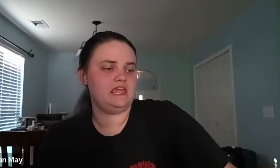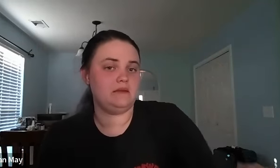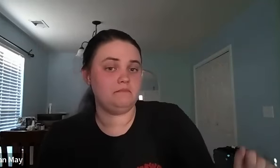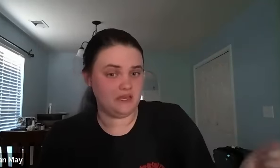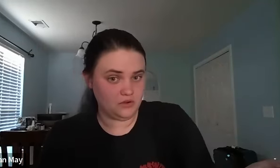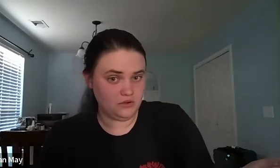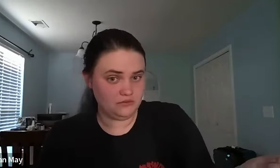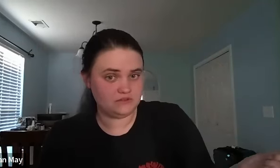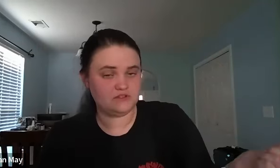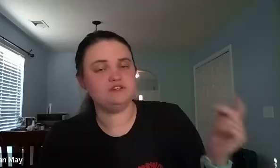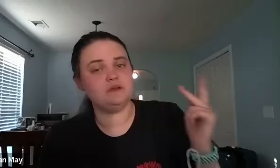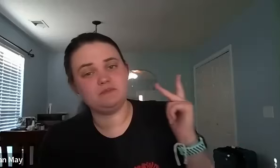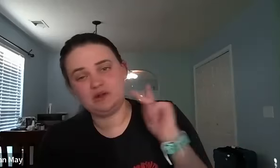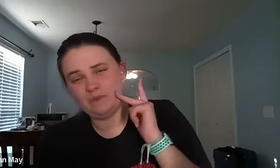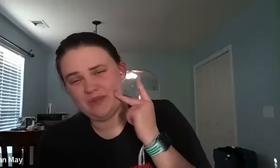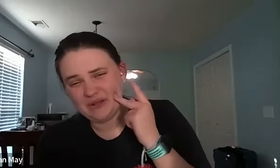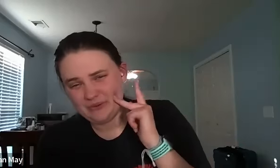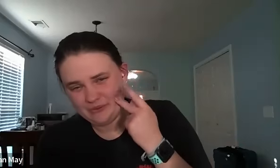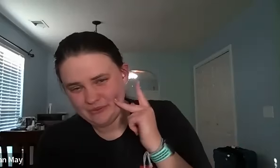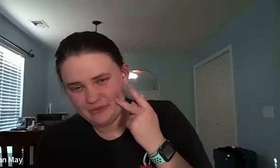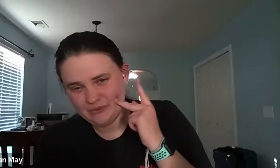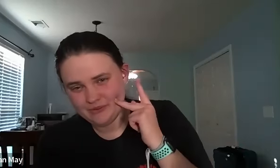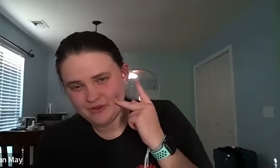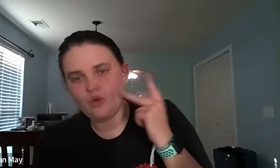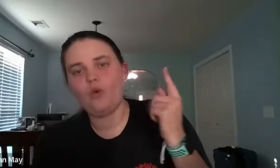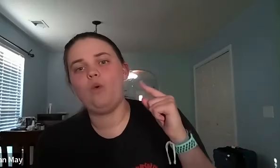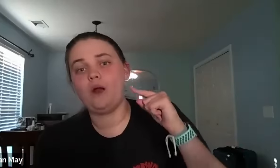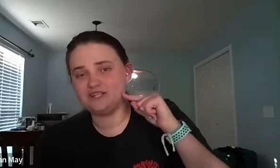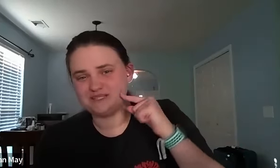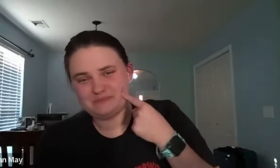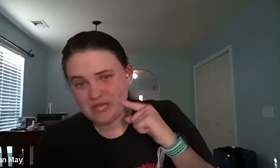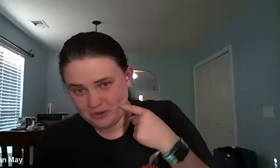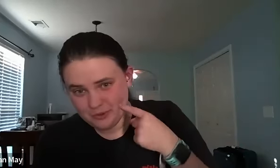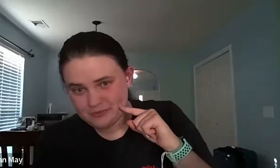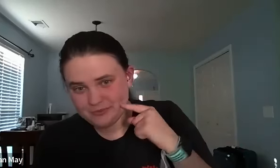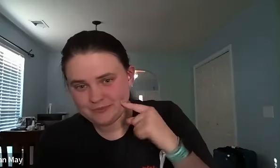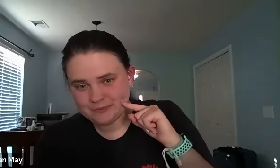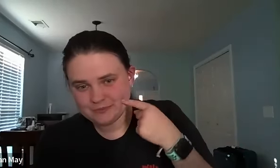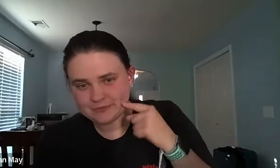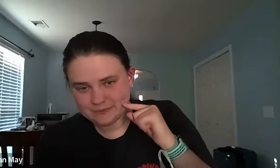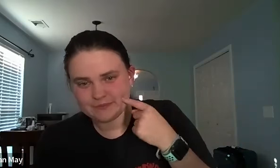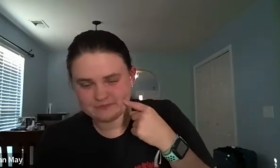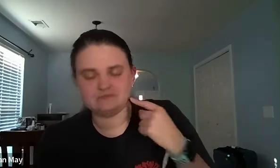Then pickle. So the 2 ways for pickle, pickle, or just pickle.